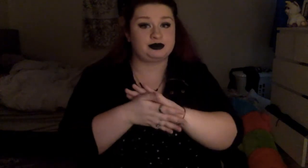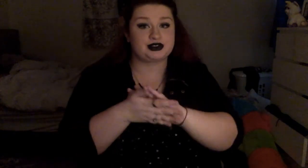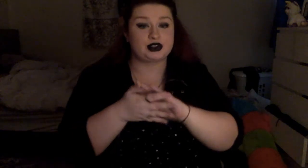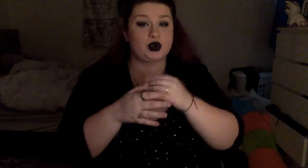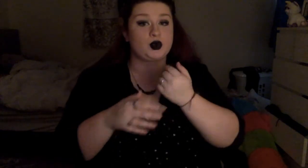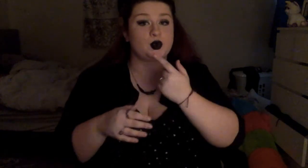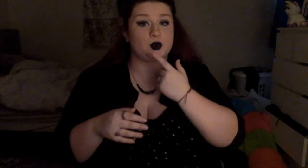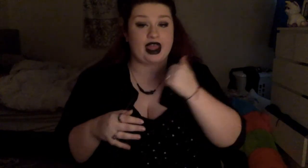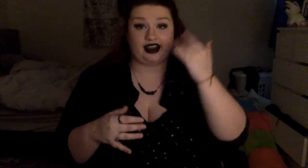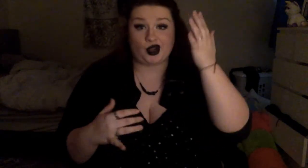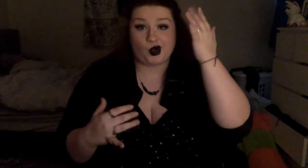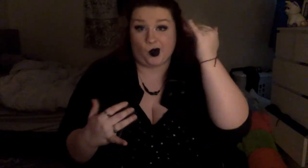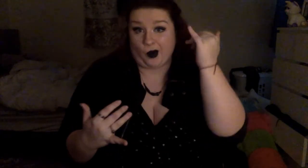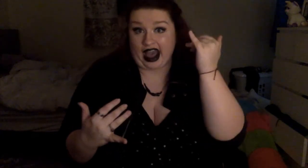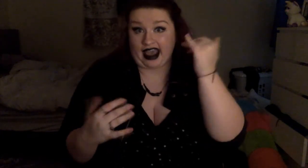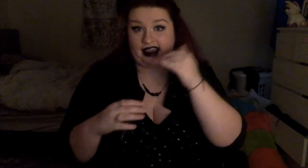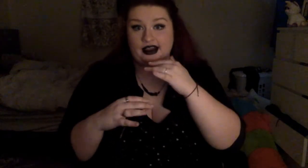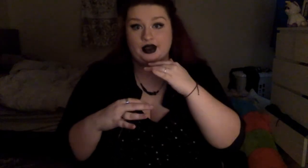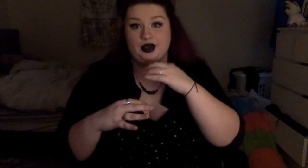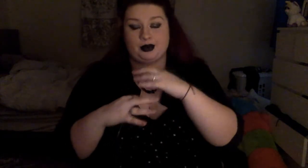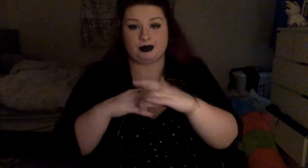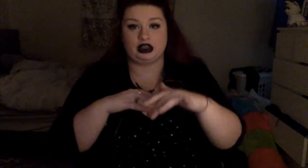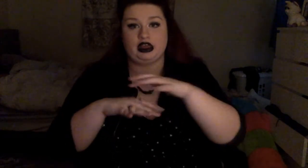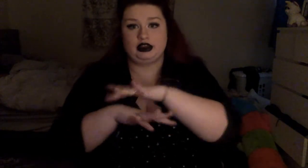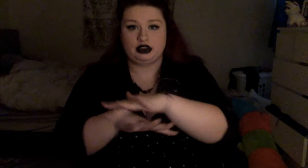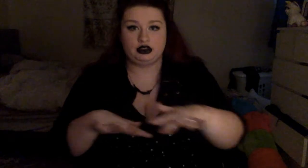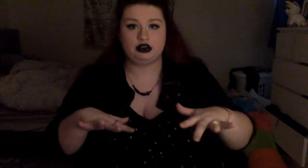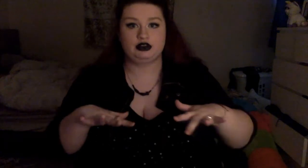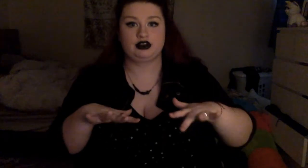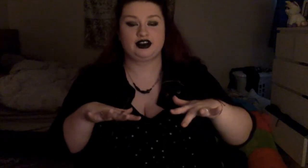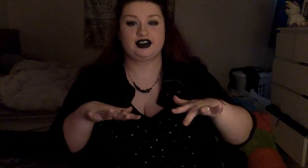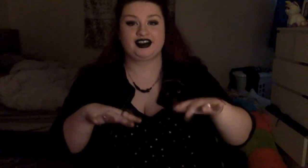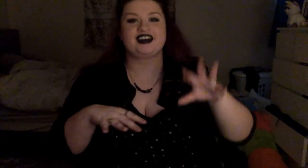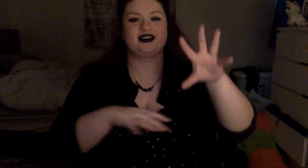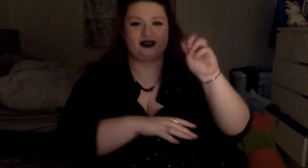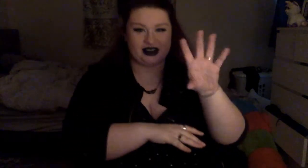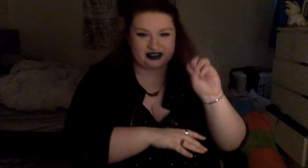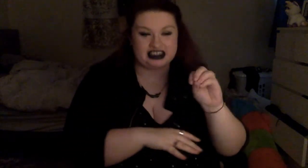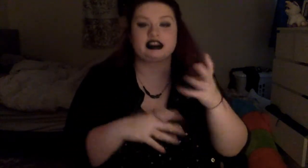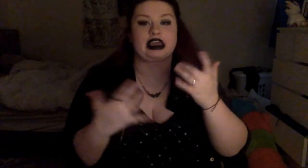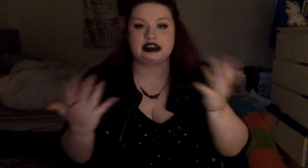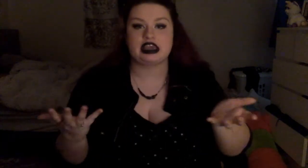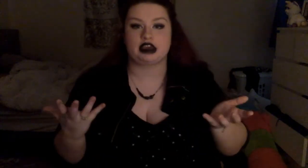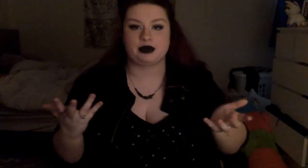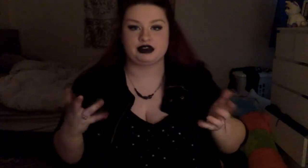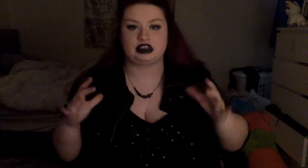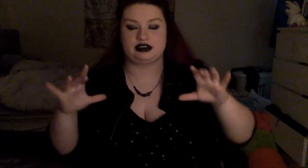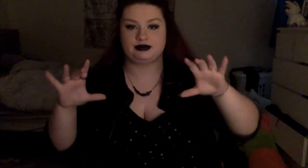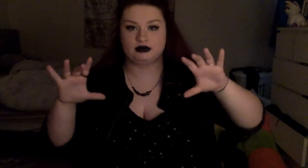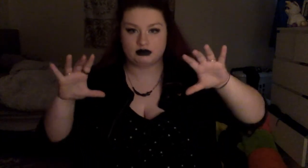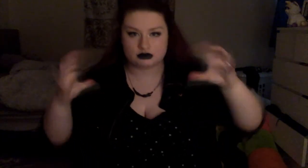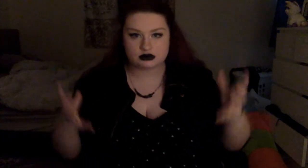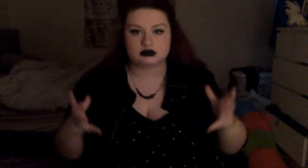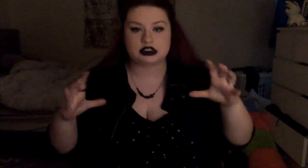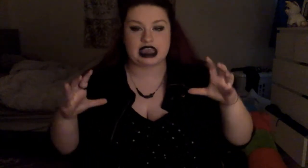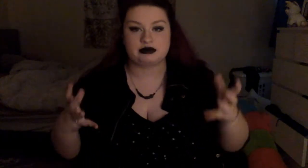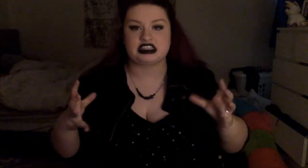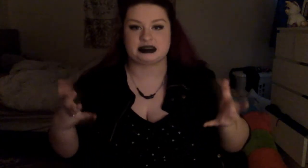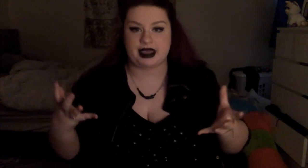becomes red. Why? Blood. 50, like I take up the empty space